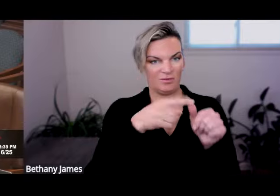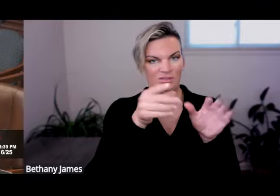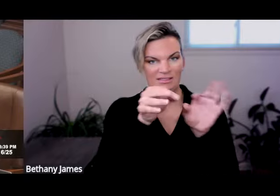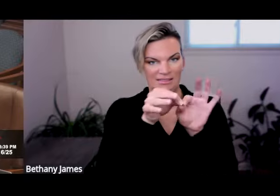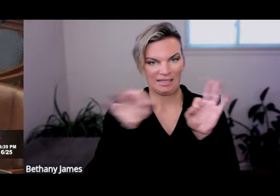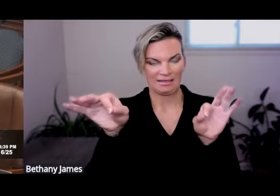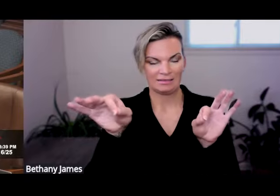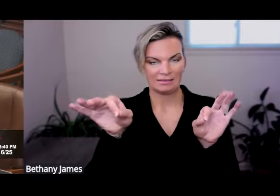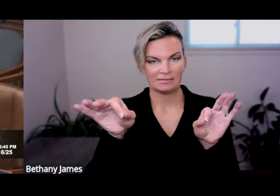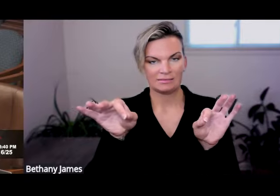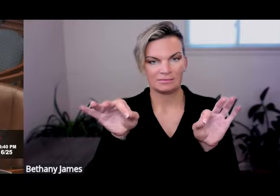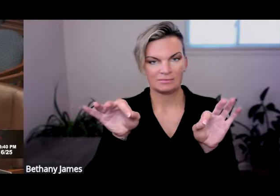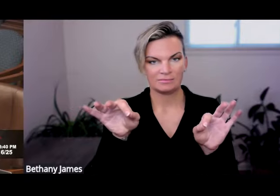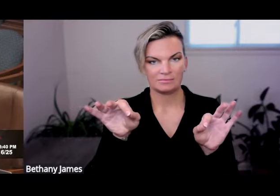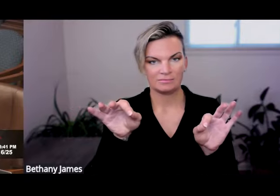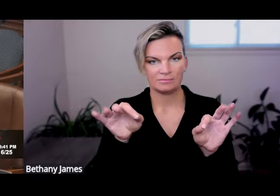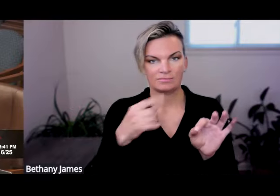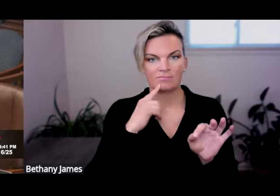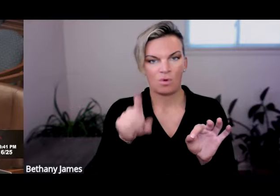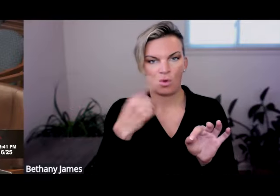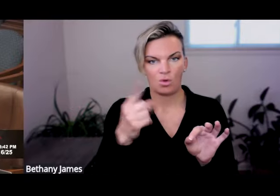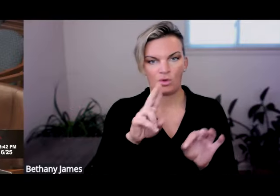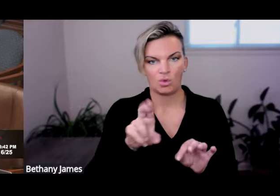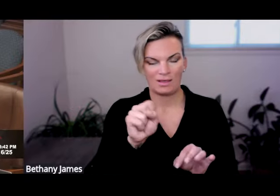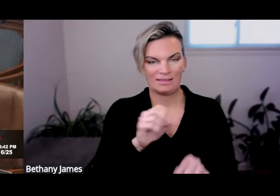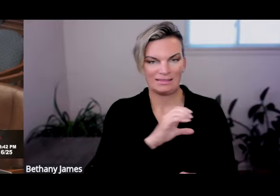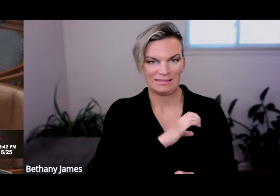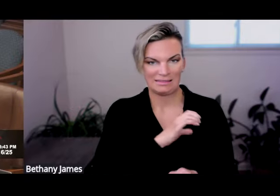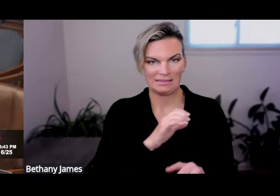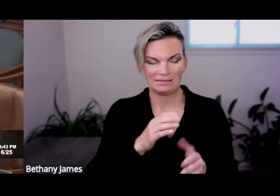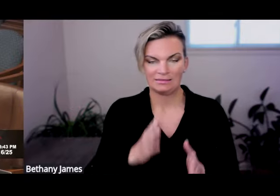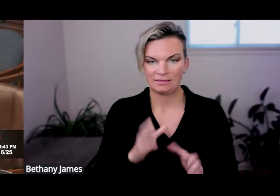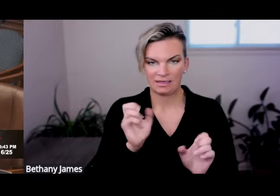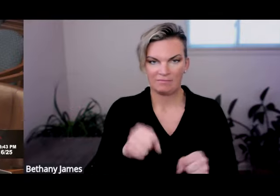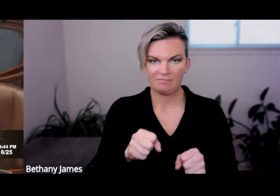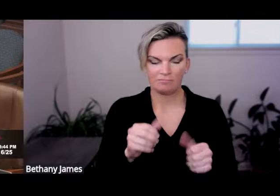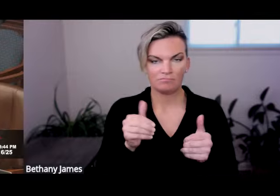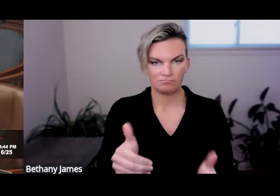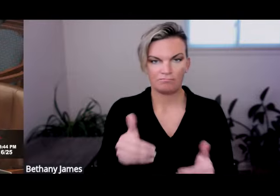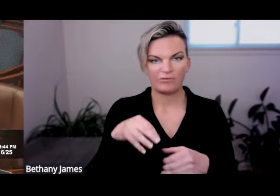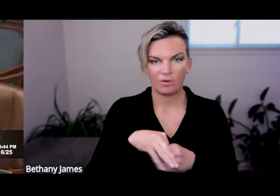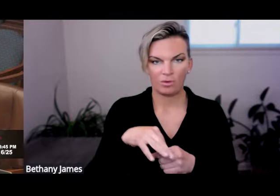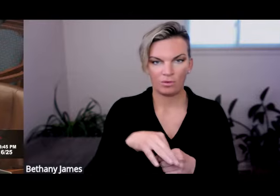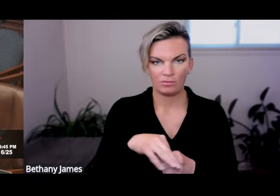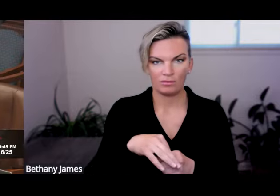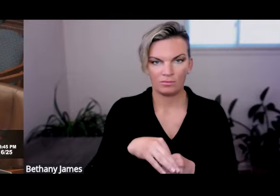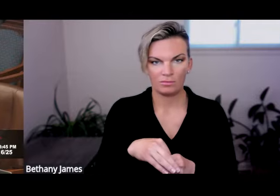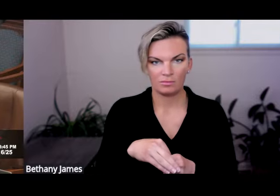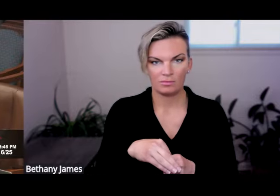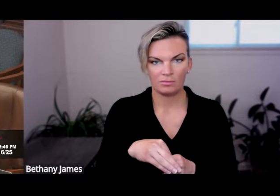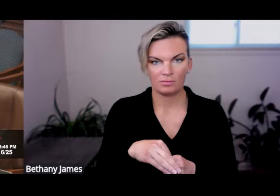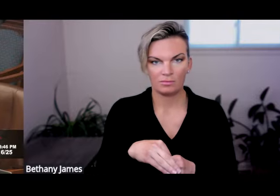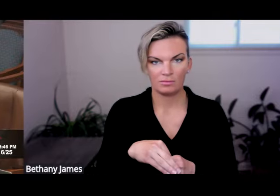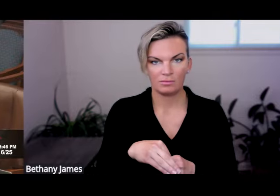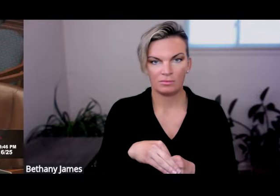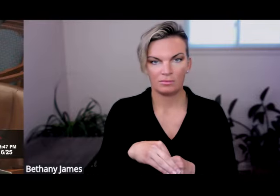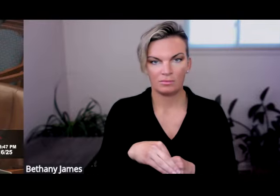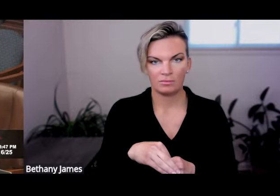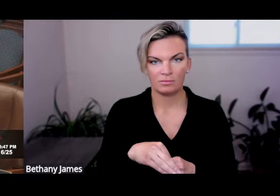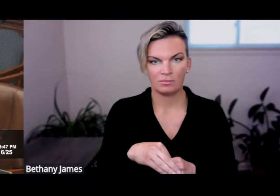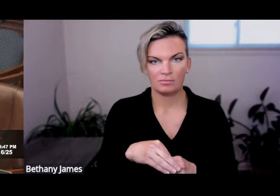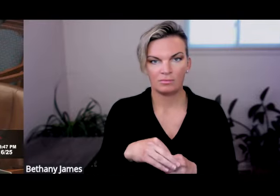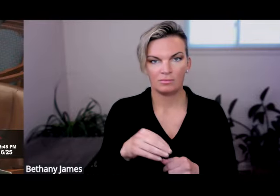only U.S. citizens can vote. And I think that does factually state what this